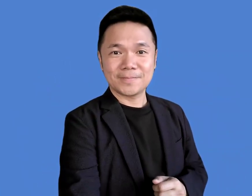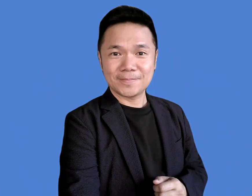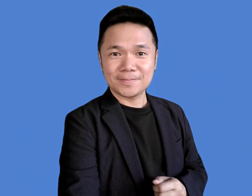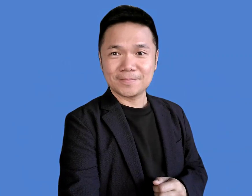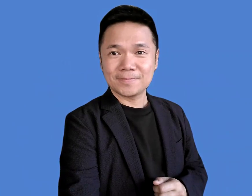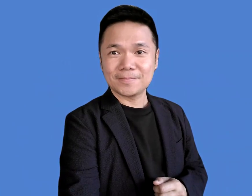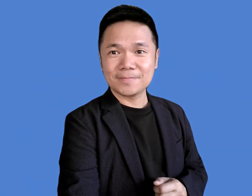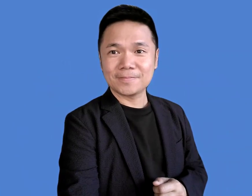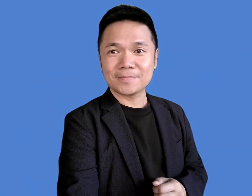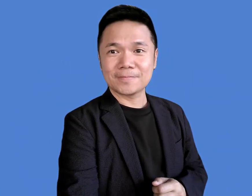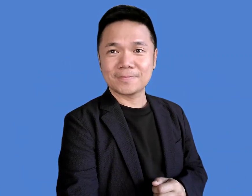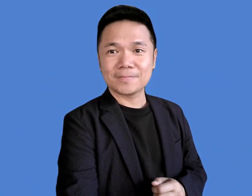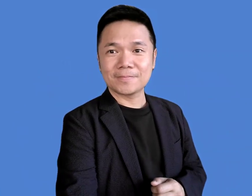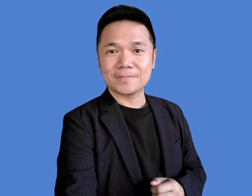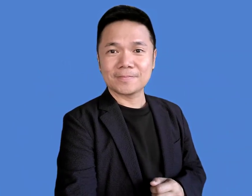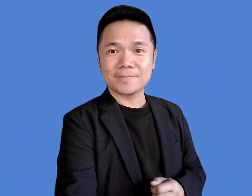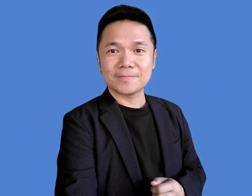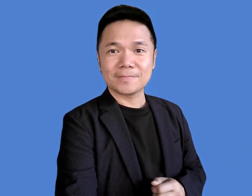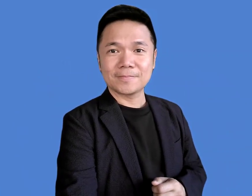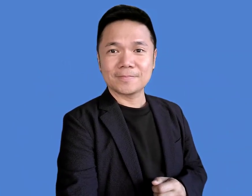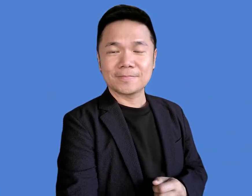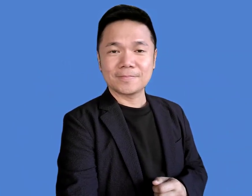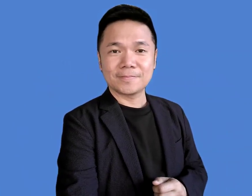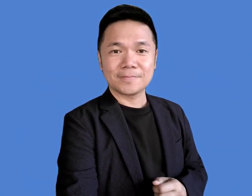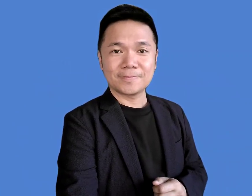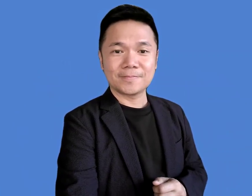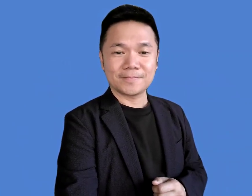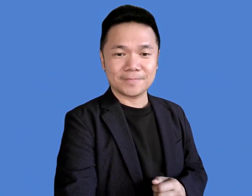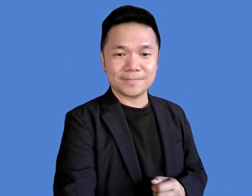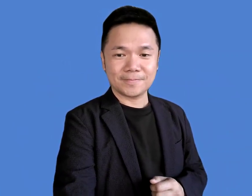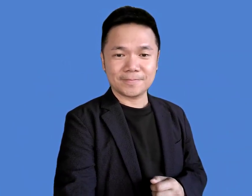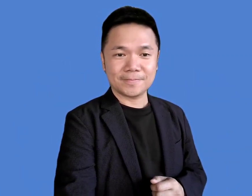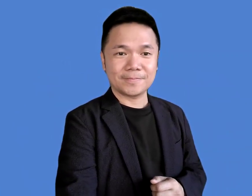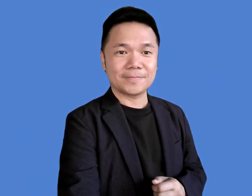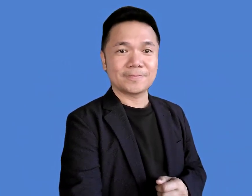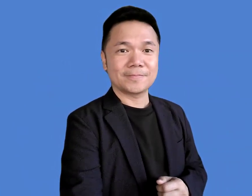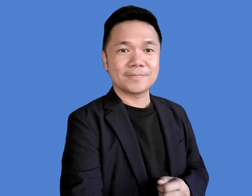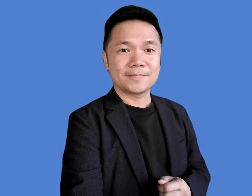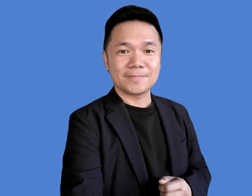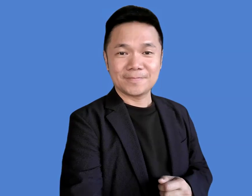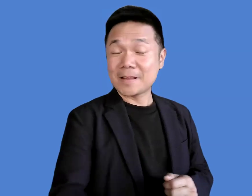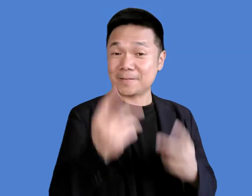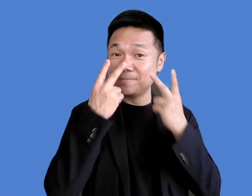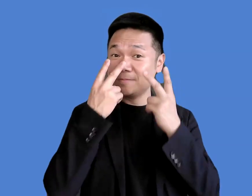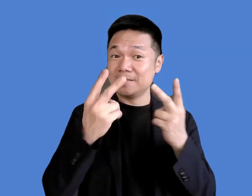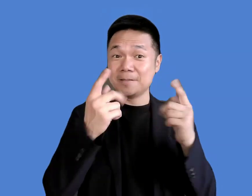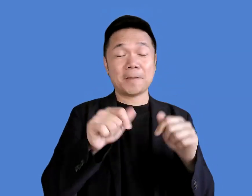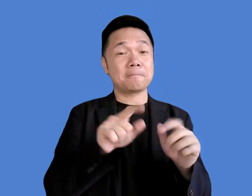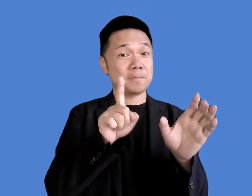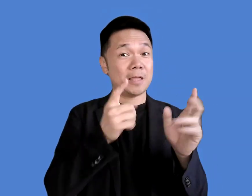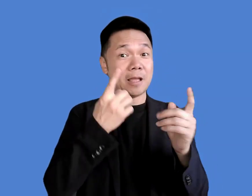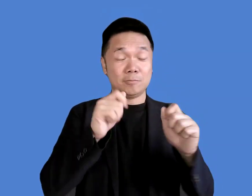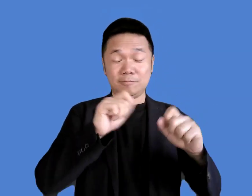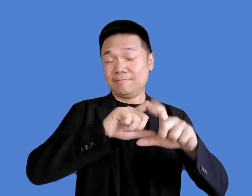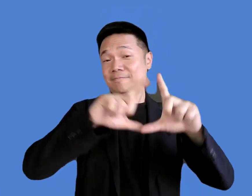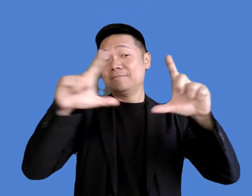Okay. I'm going to try and drag this onto my screen, and I hope you can see it just so you get those live time results.